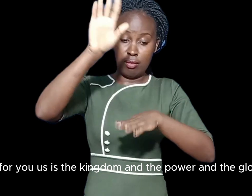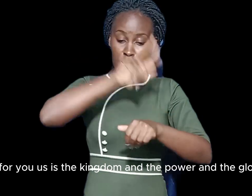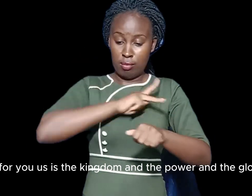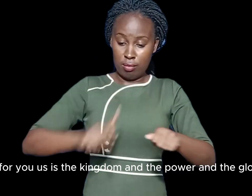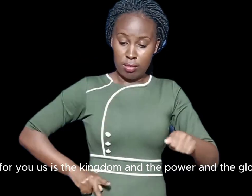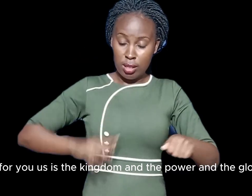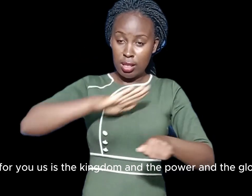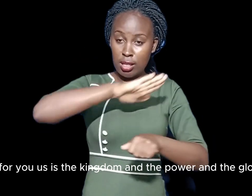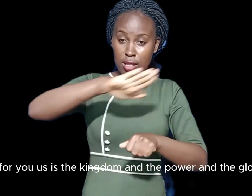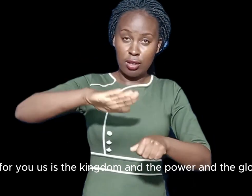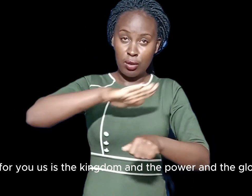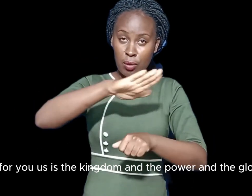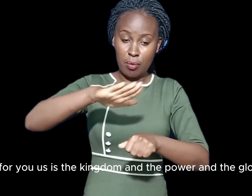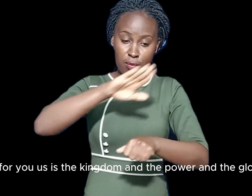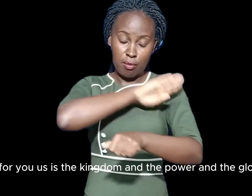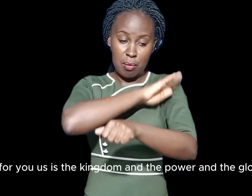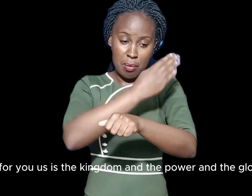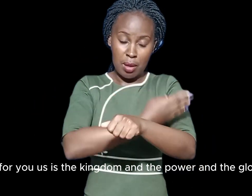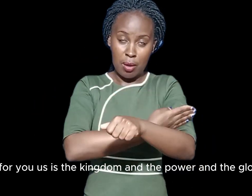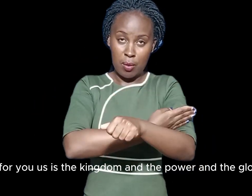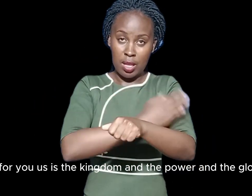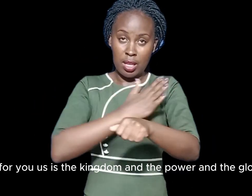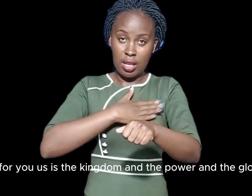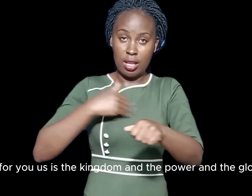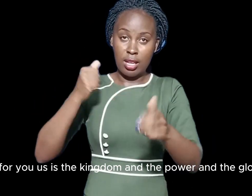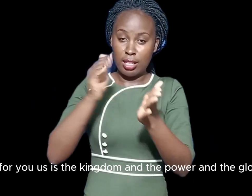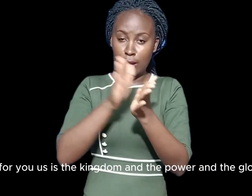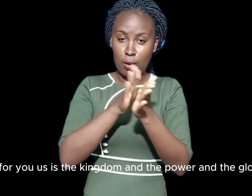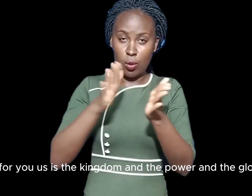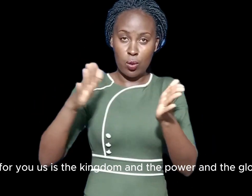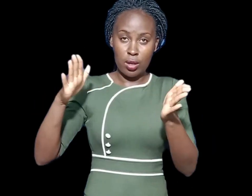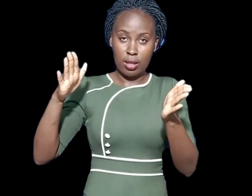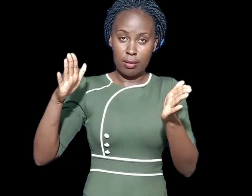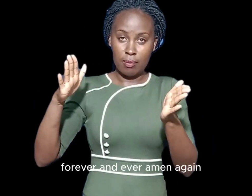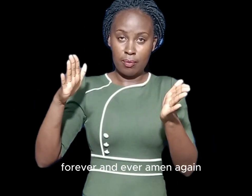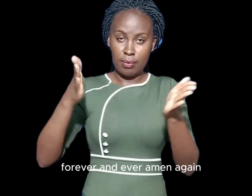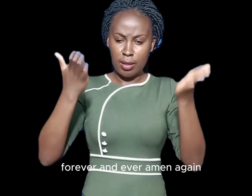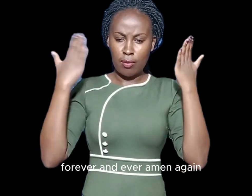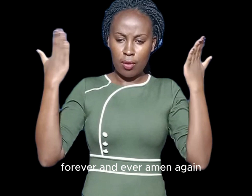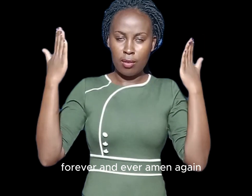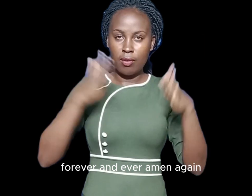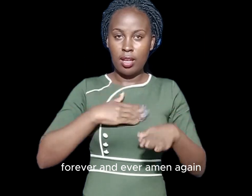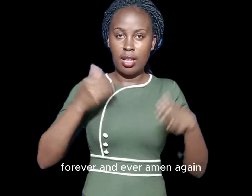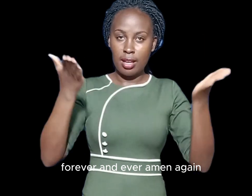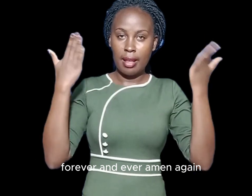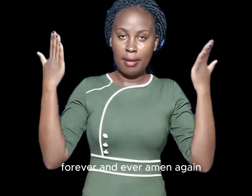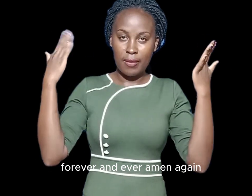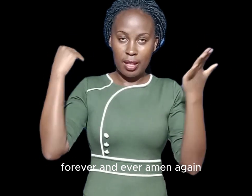And the power And the glory Forever and ever Amen